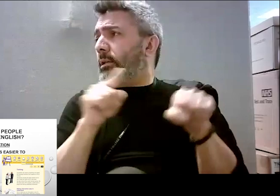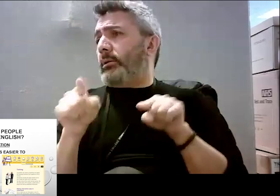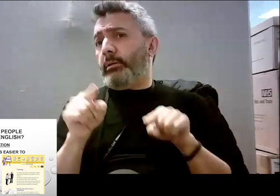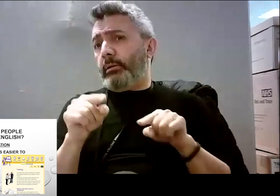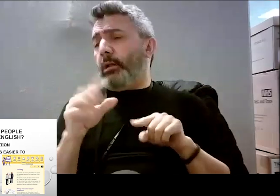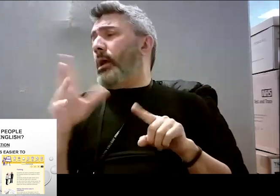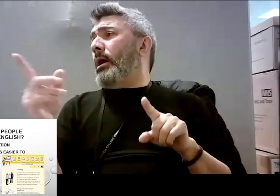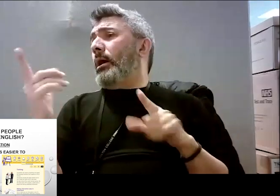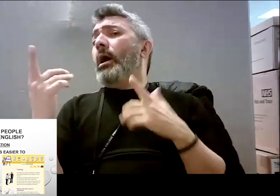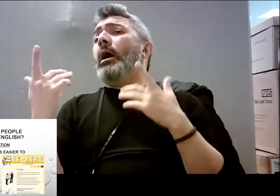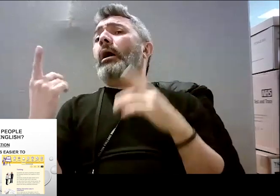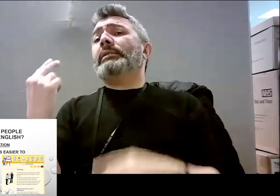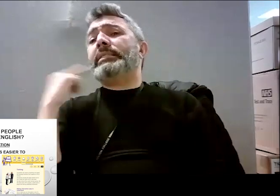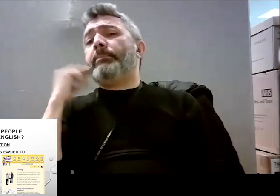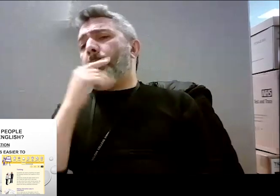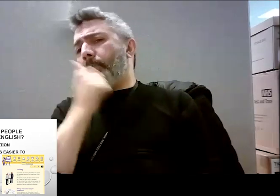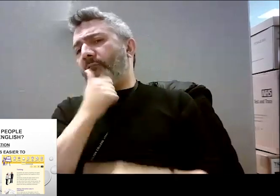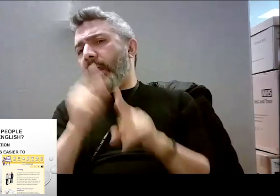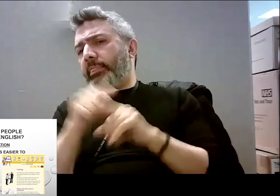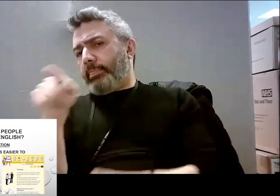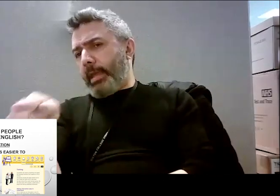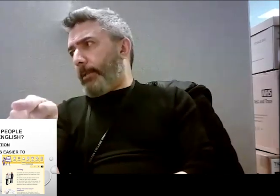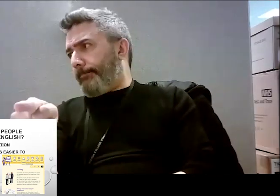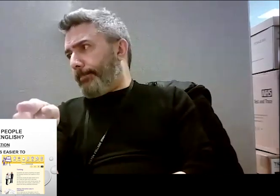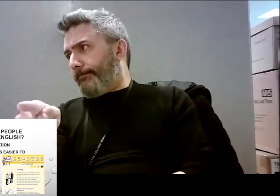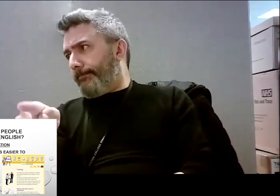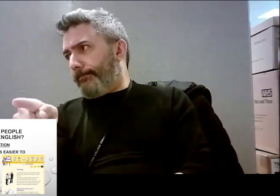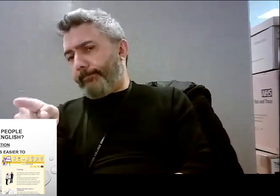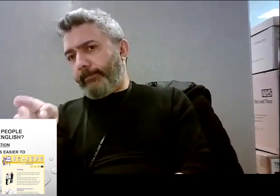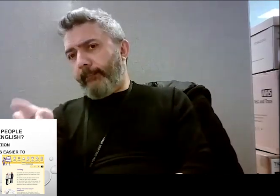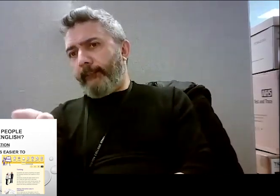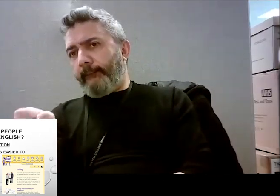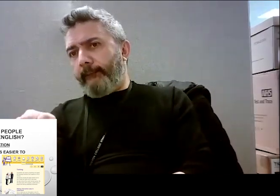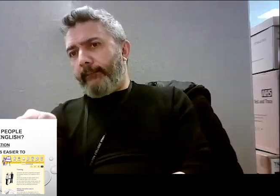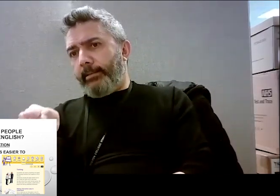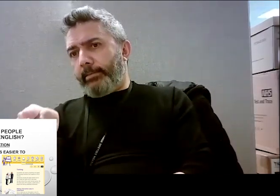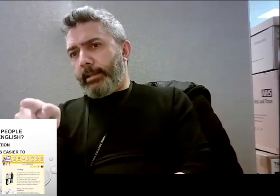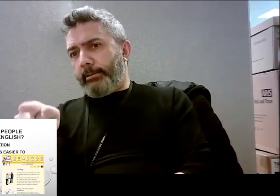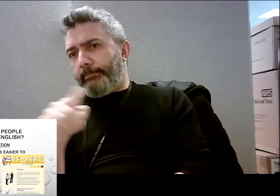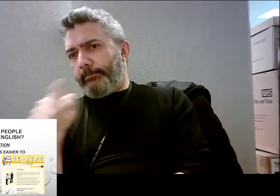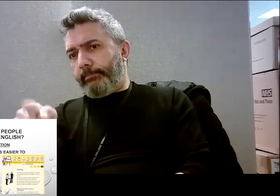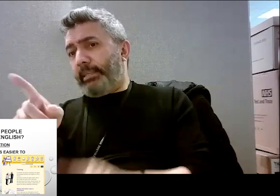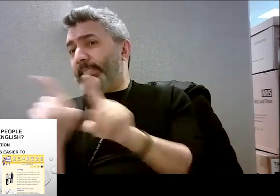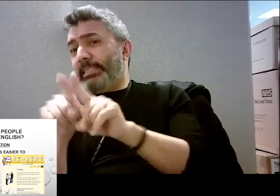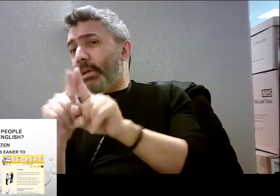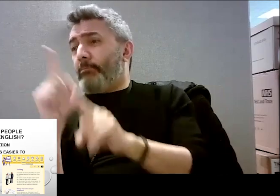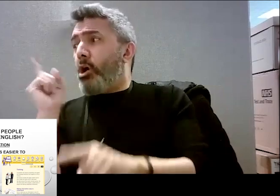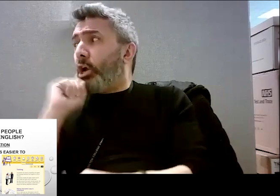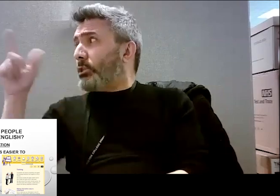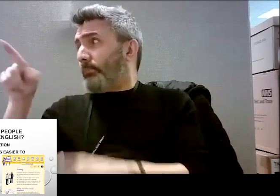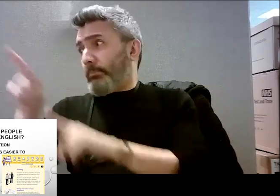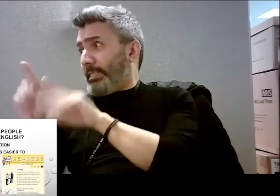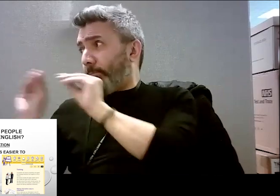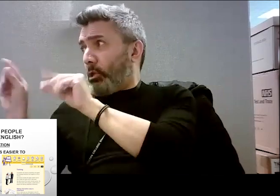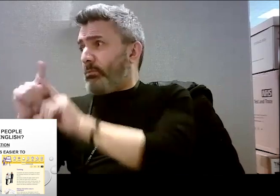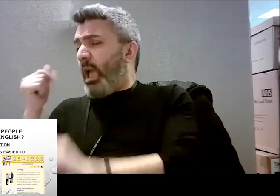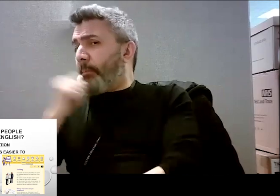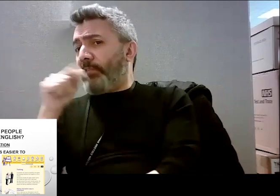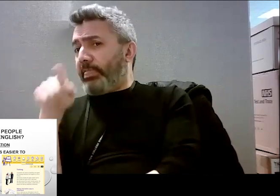compared to the other one, deaf people prefer things more straightforward, more